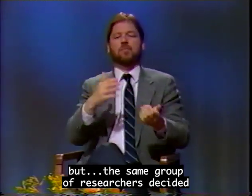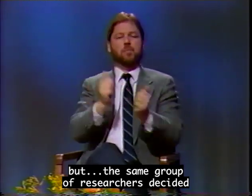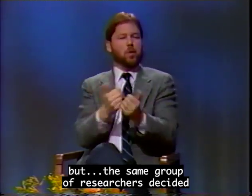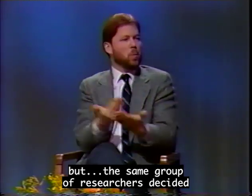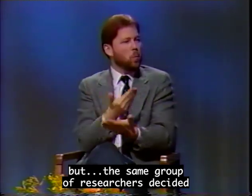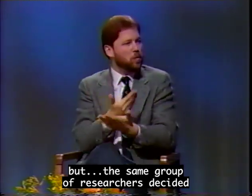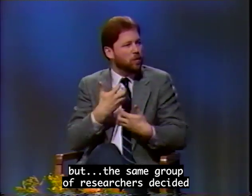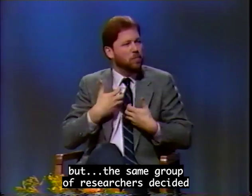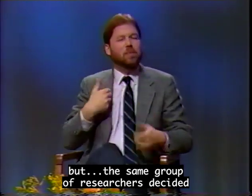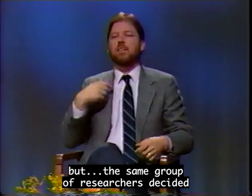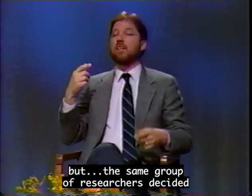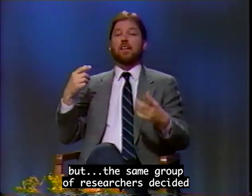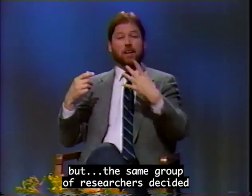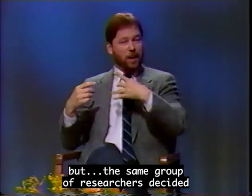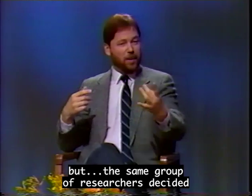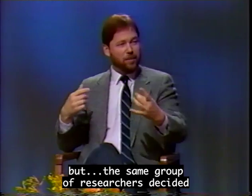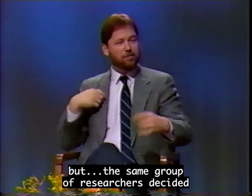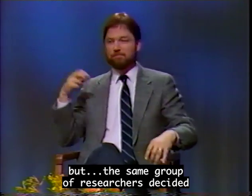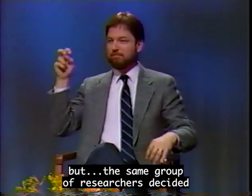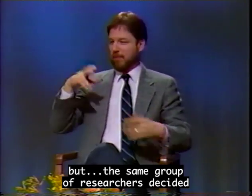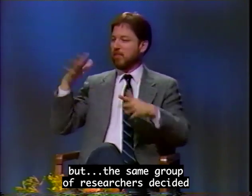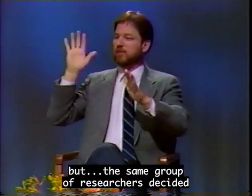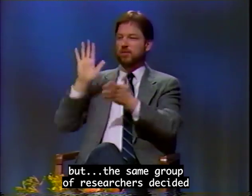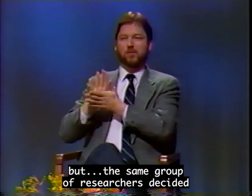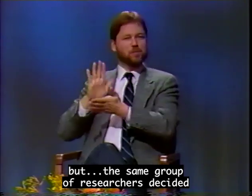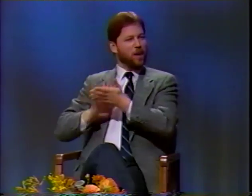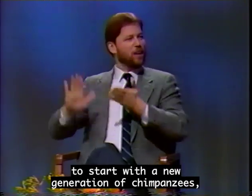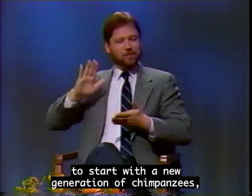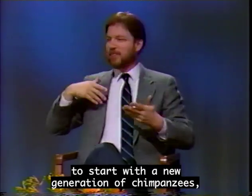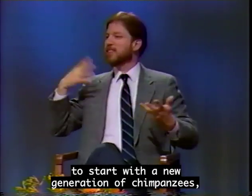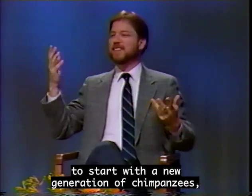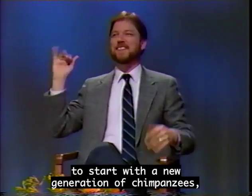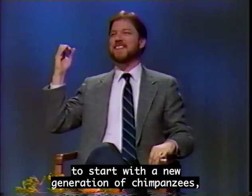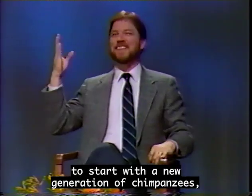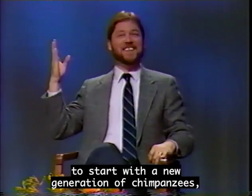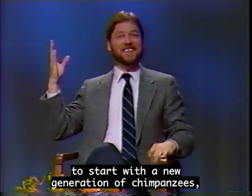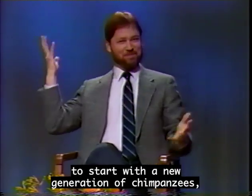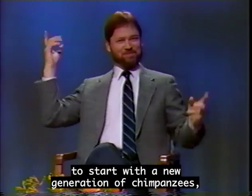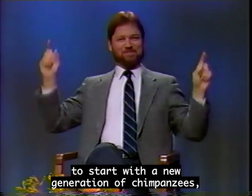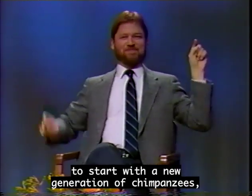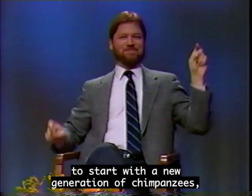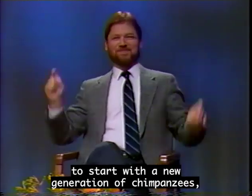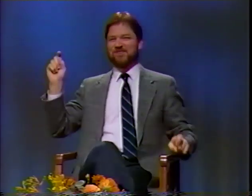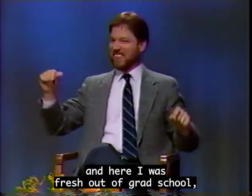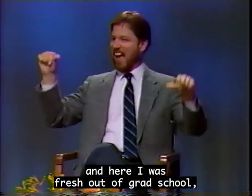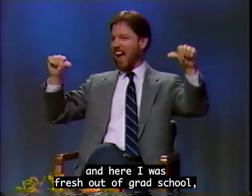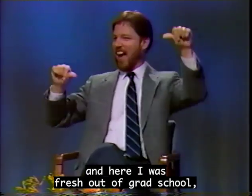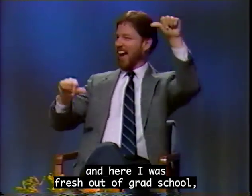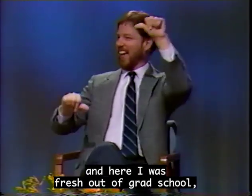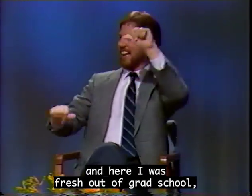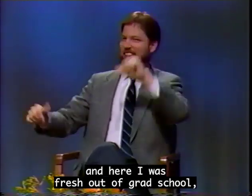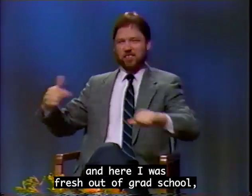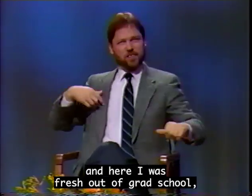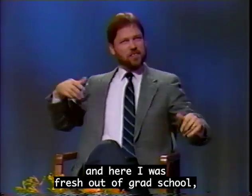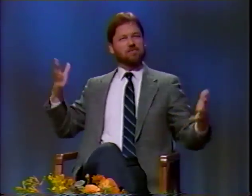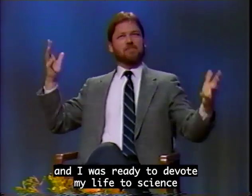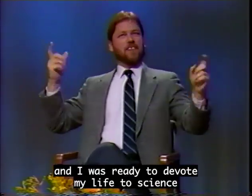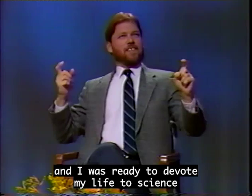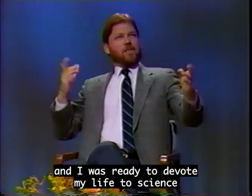the same group of researchers decided to start with a new generation of chimpanzees, and here I was fresh out of grad school, and I was ready